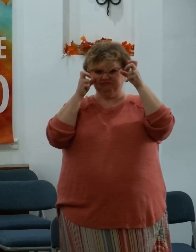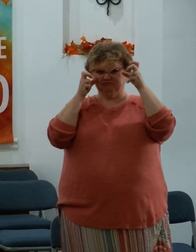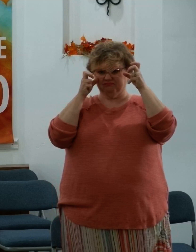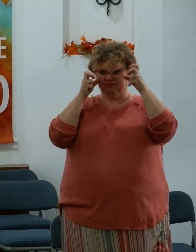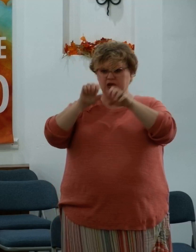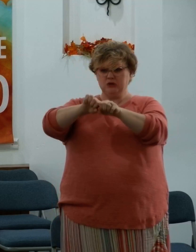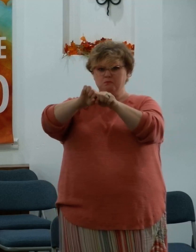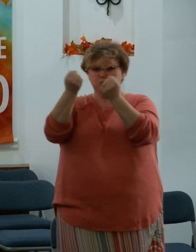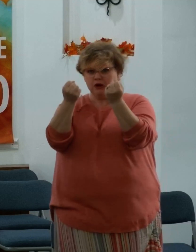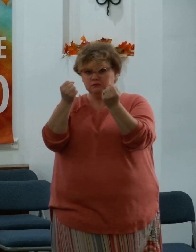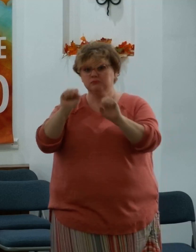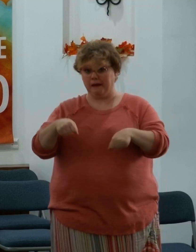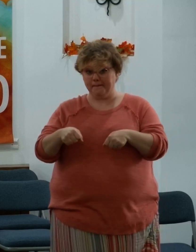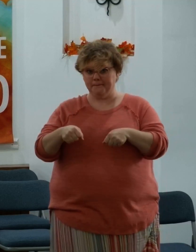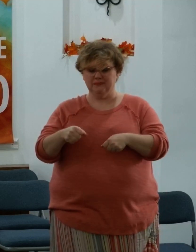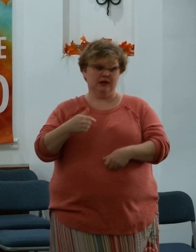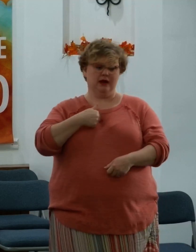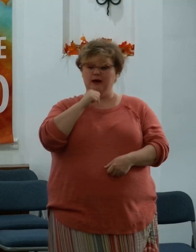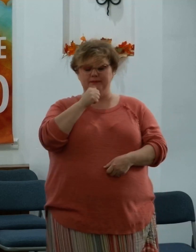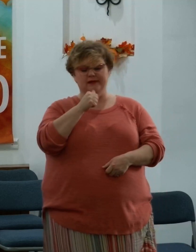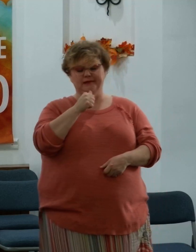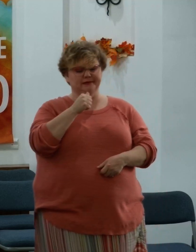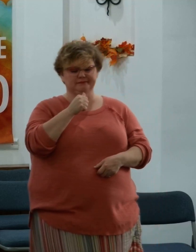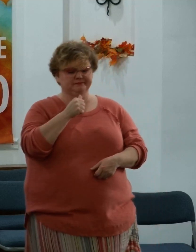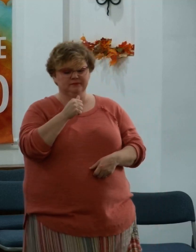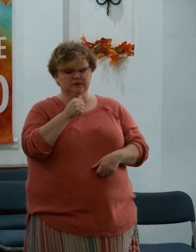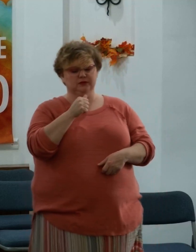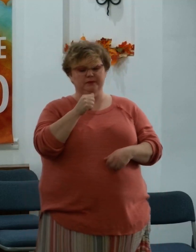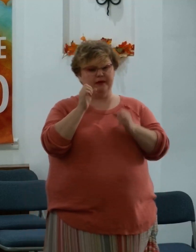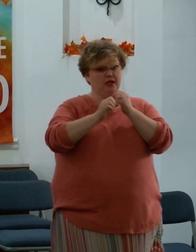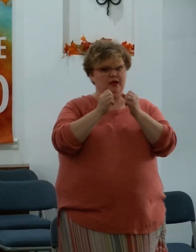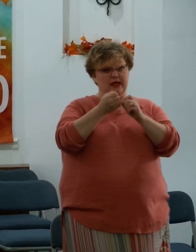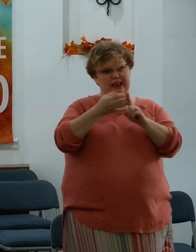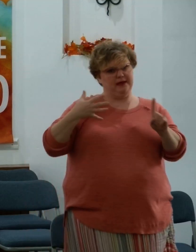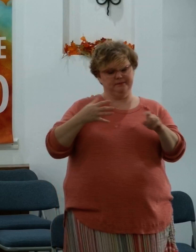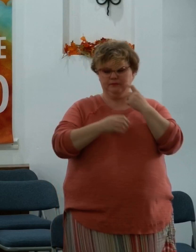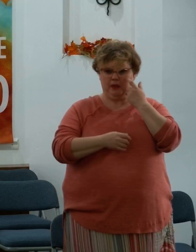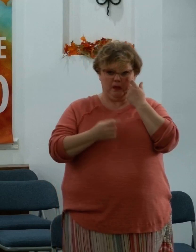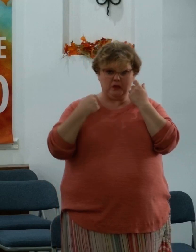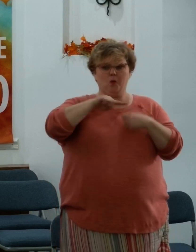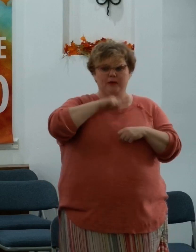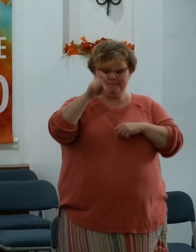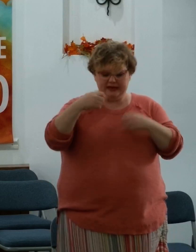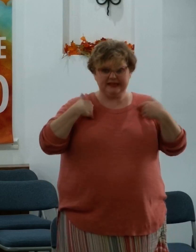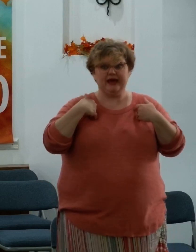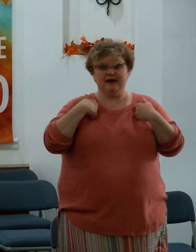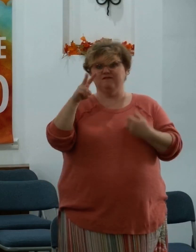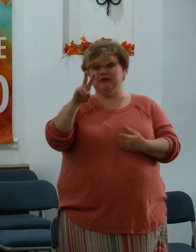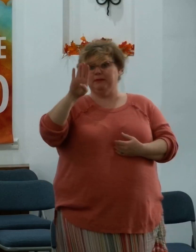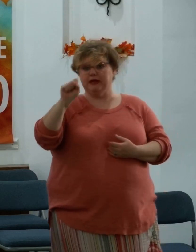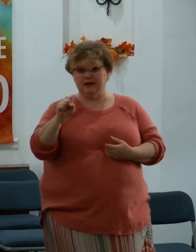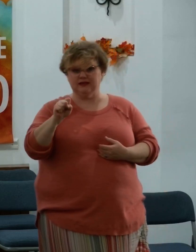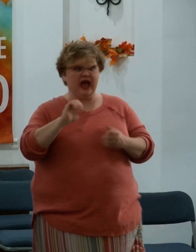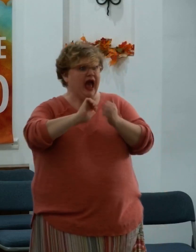I'm not even going to go there. As the twig is bent, so grows the tree. So we got to have vacation Bible school and all this other. How are you